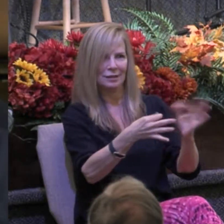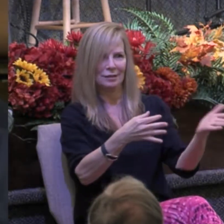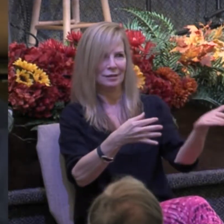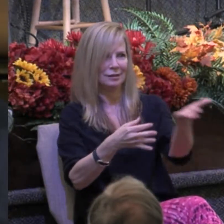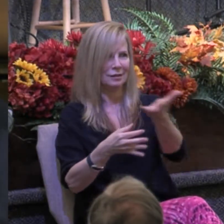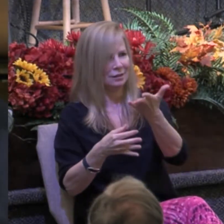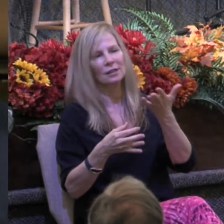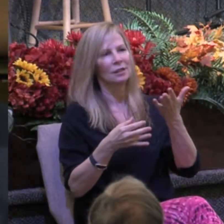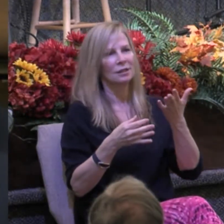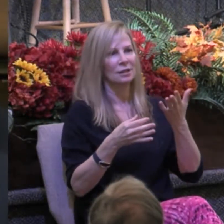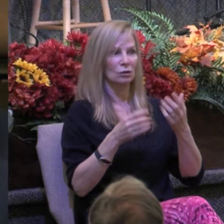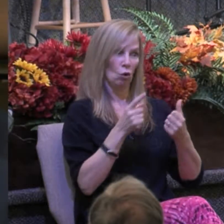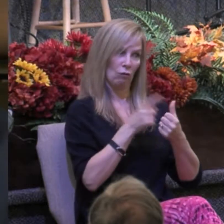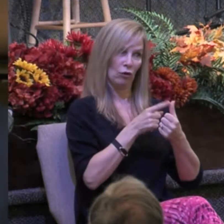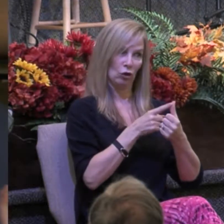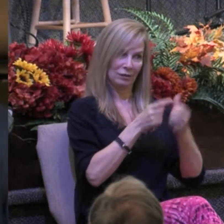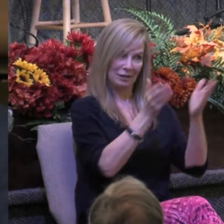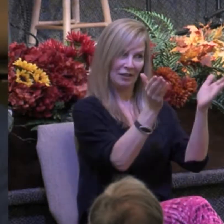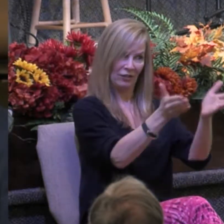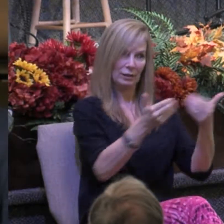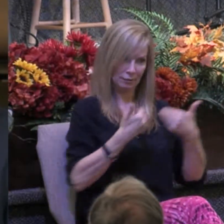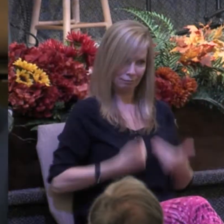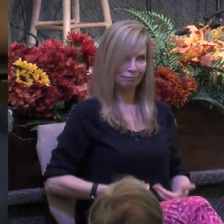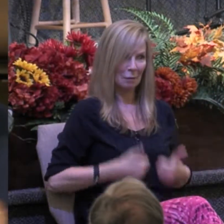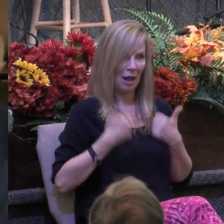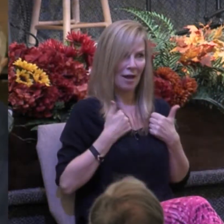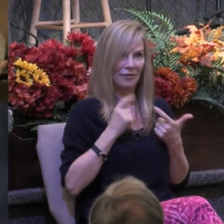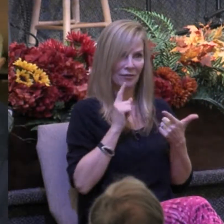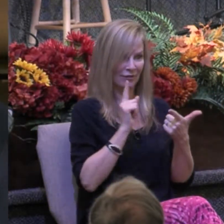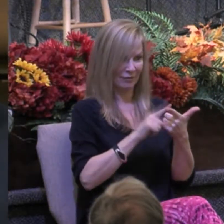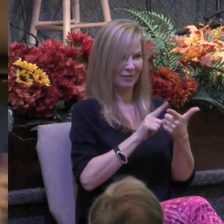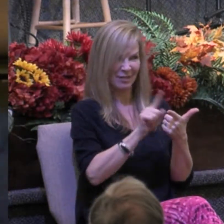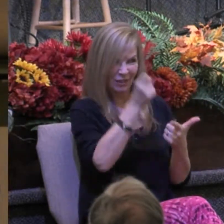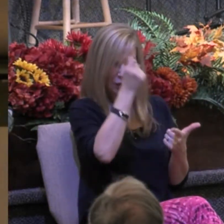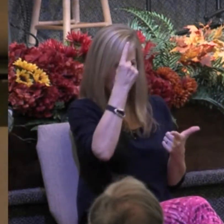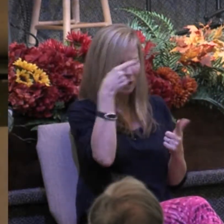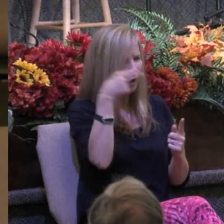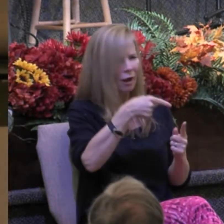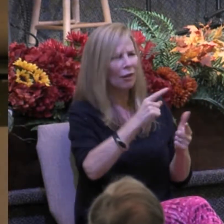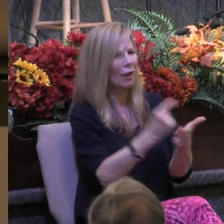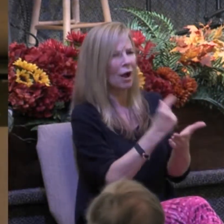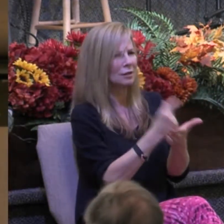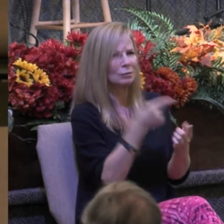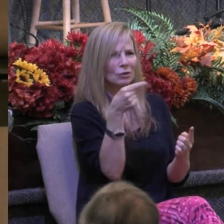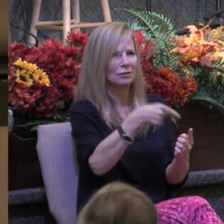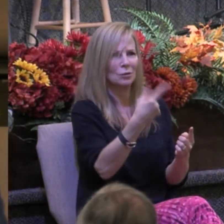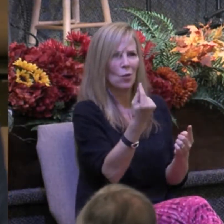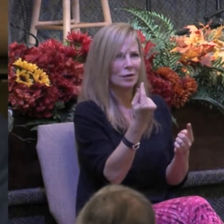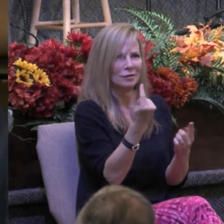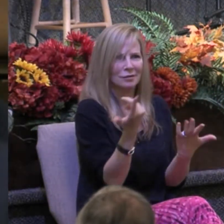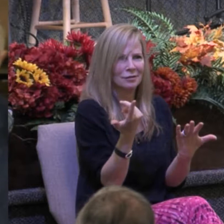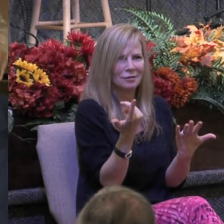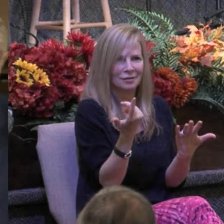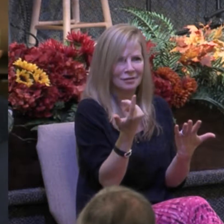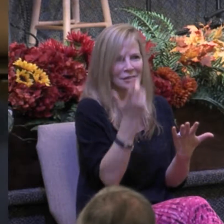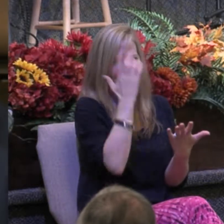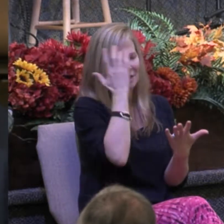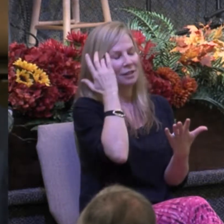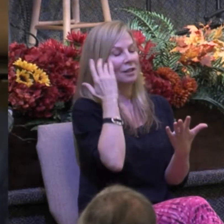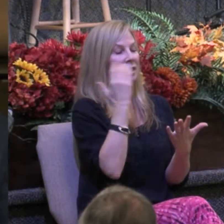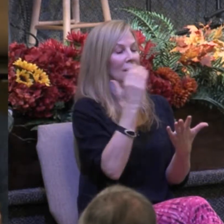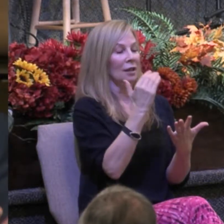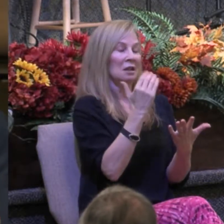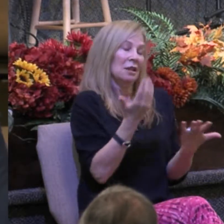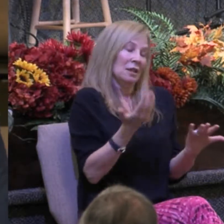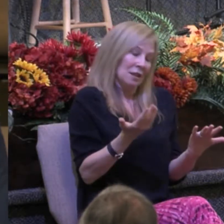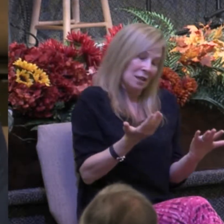needed. They needed to be convinced that he was alive, and they needed to understand the content of their message. Now, it's